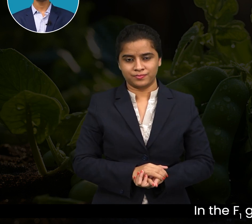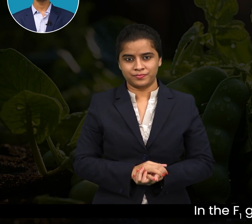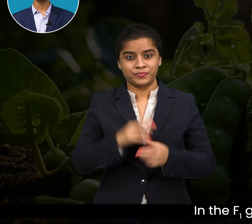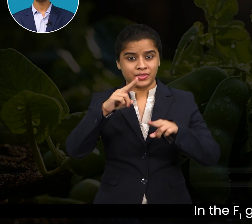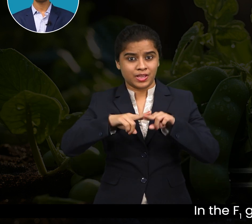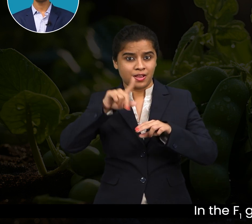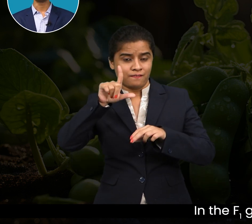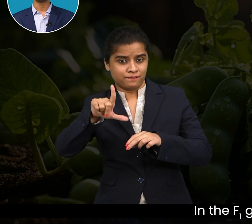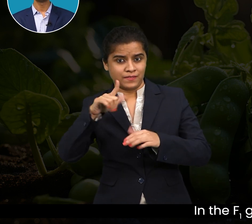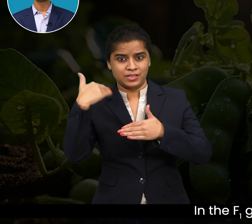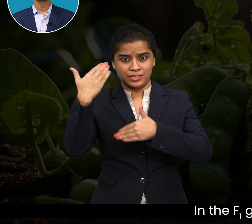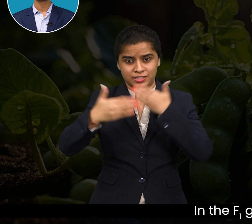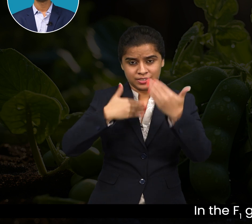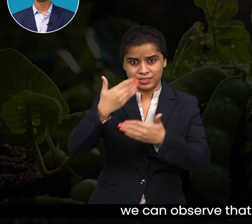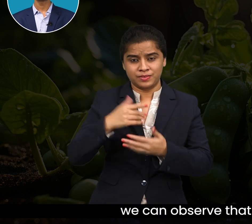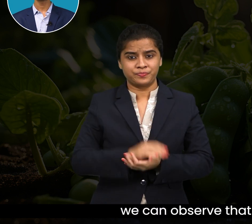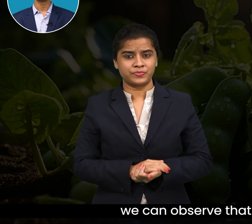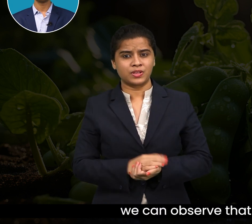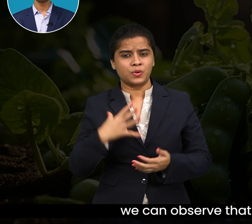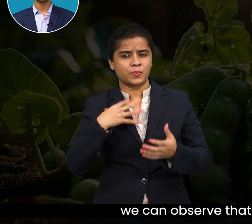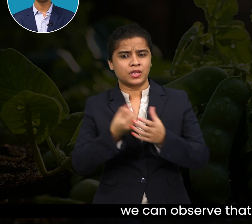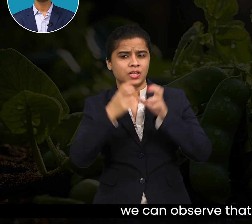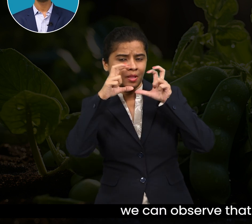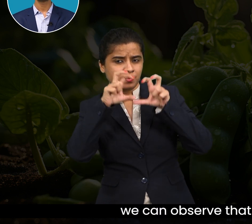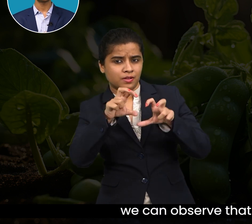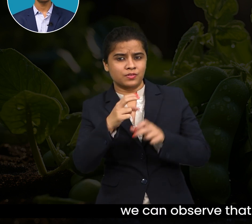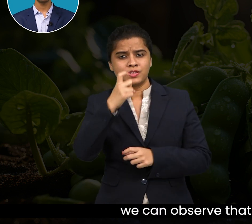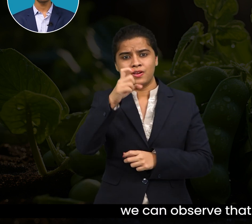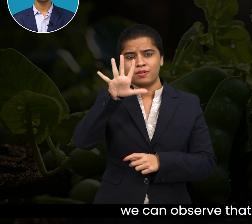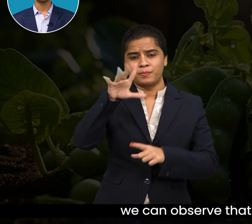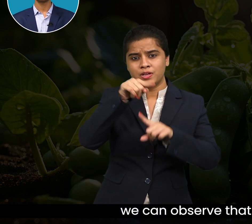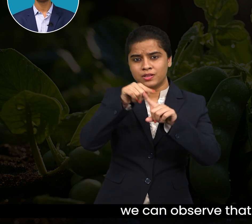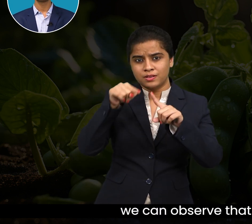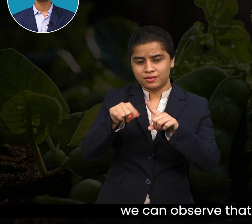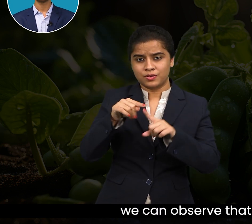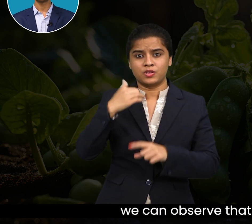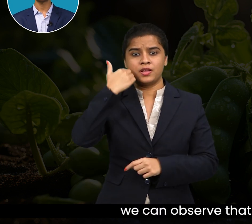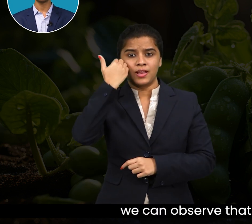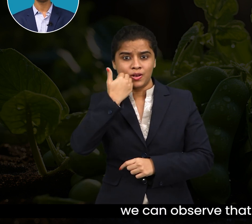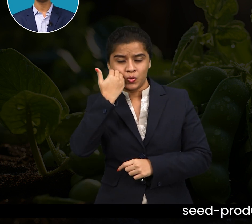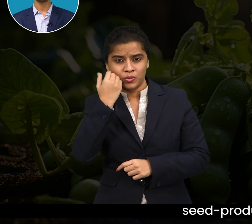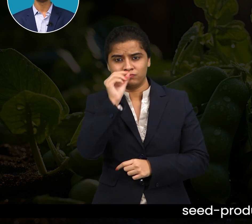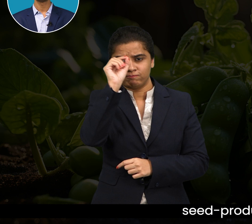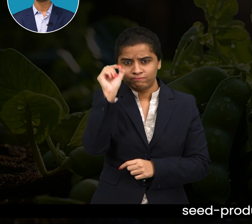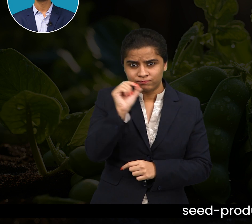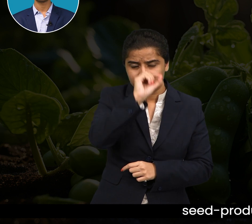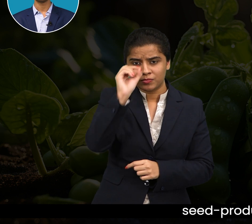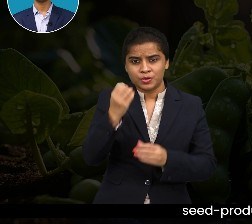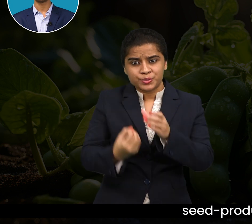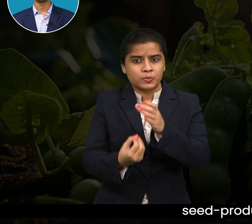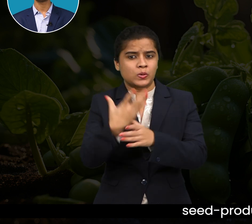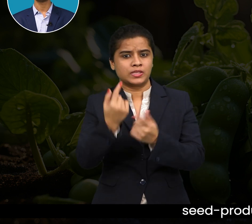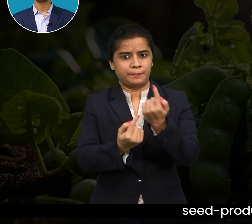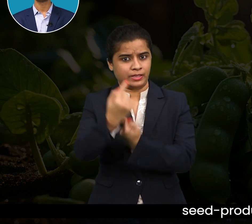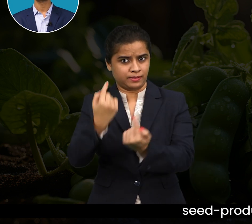In the F1 generation, we can observe that 75% are yellow seed